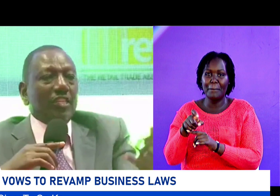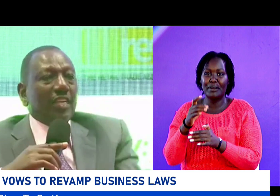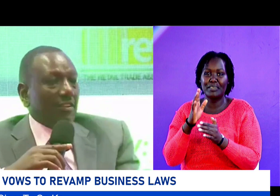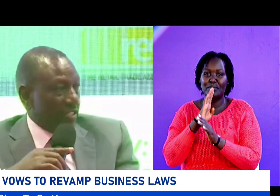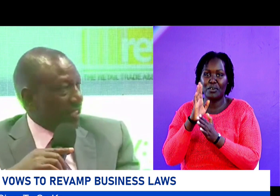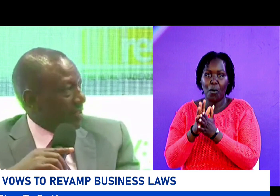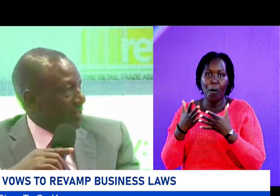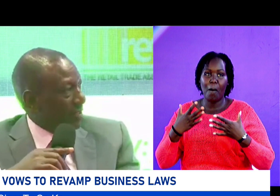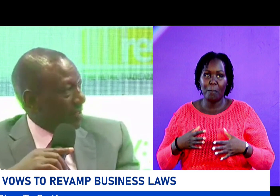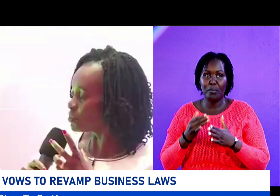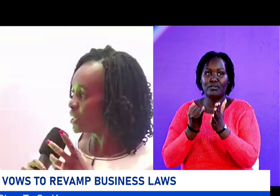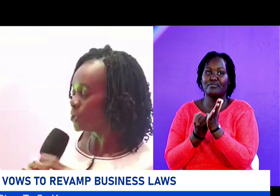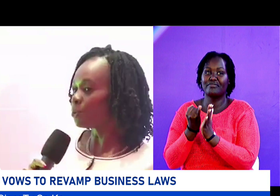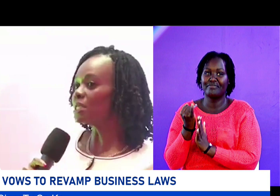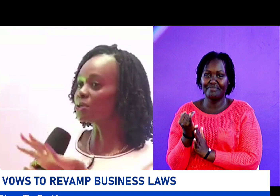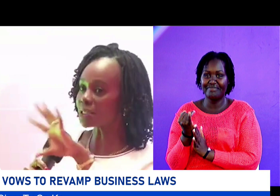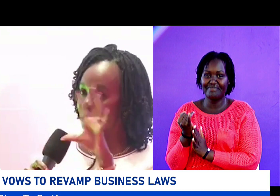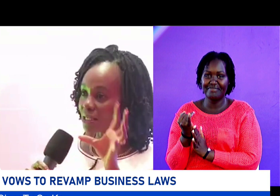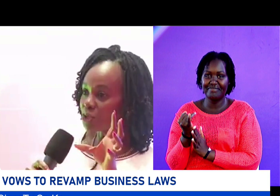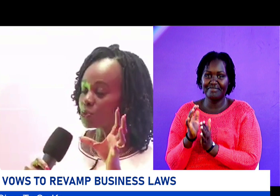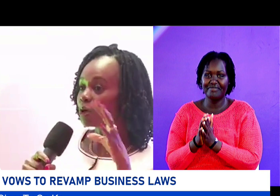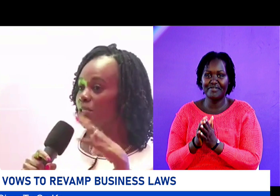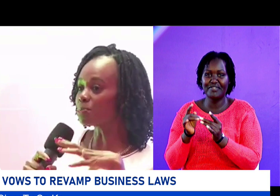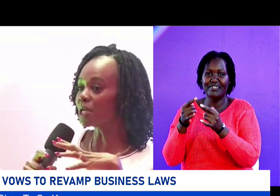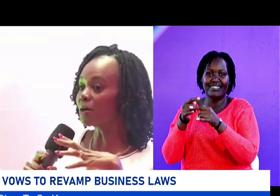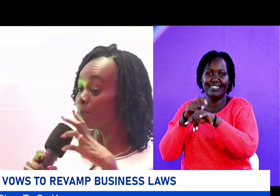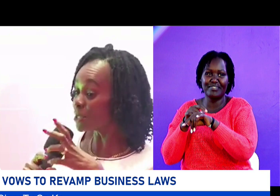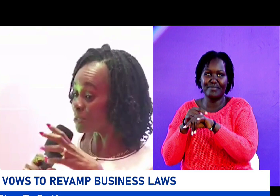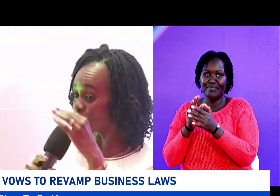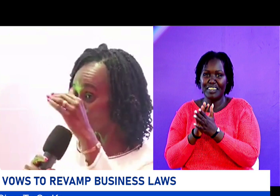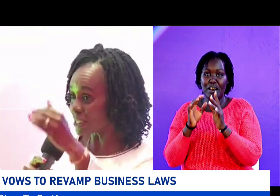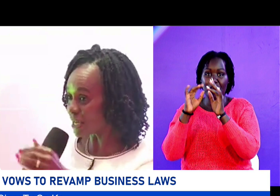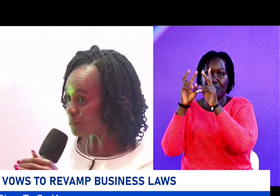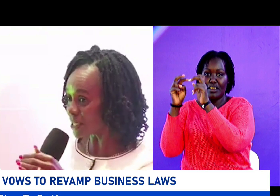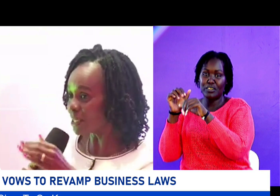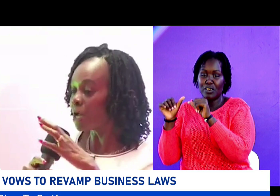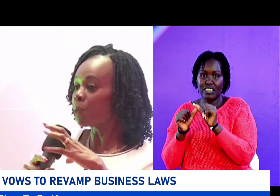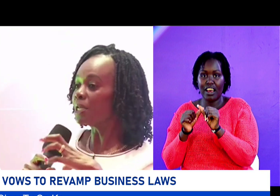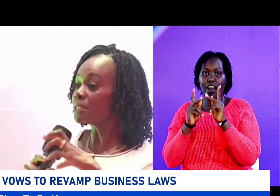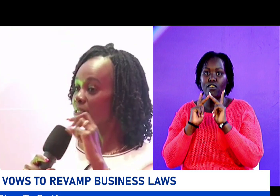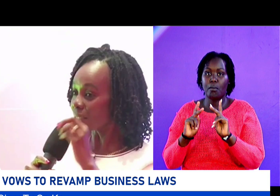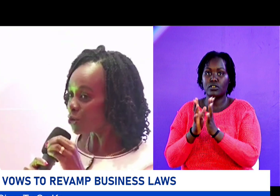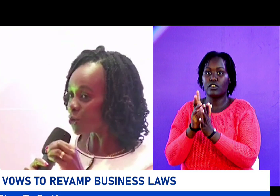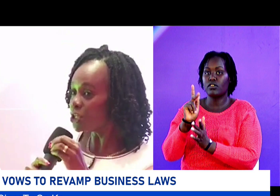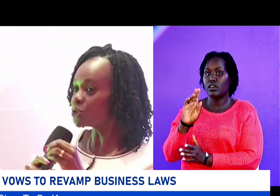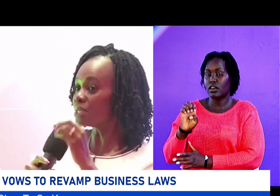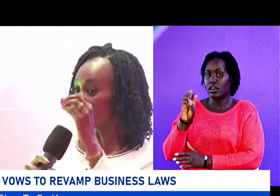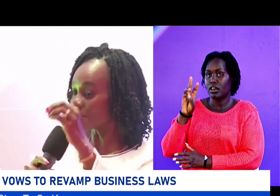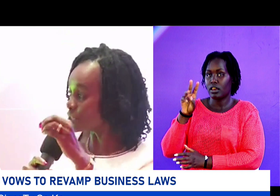of integrity. When it's cross-cutting issues, we always bring harmonized positions as KEPSA. When it's sectoral issues, the sectors